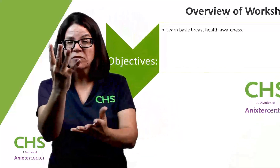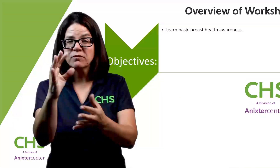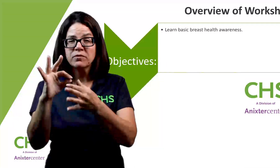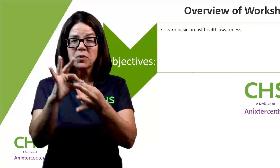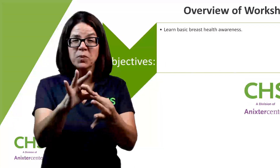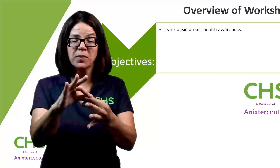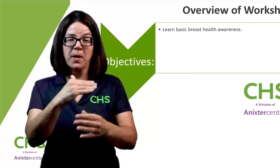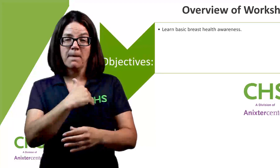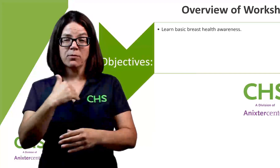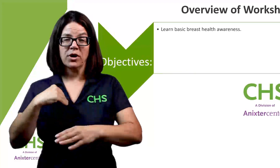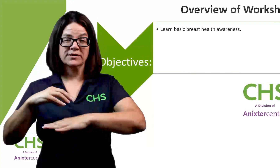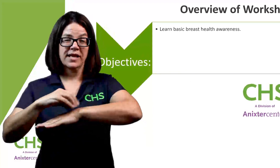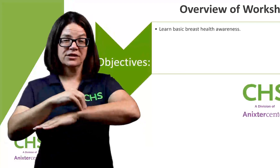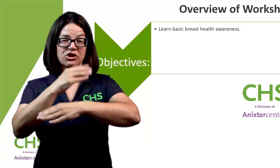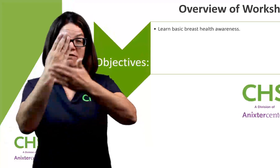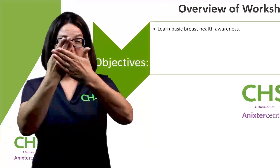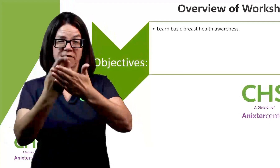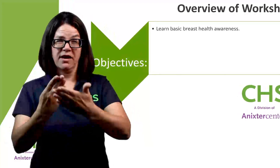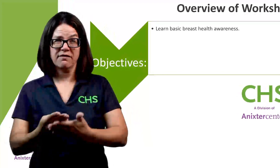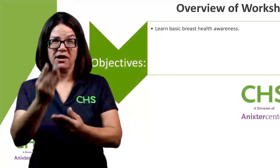facts,